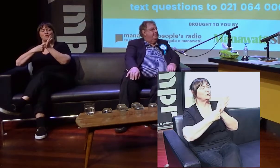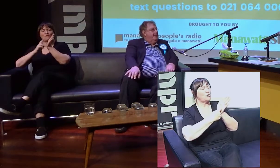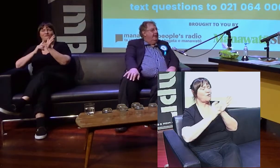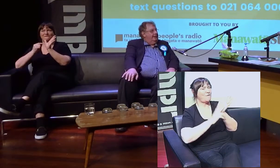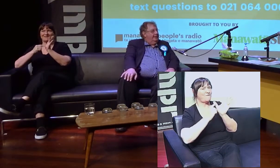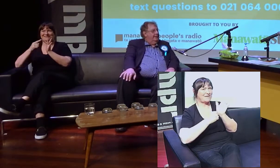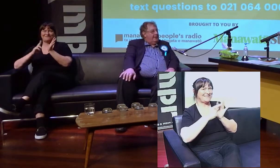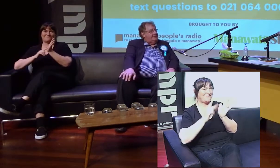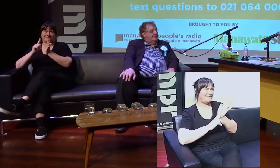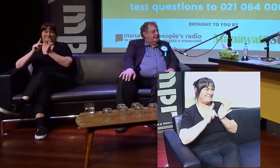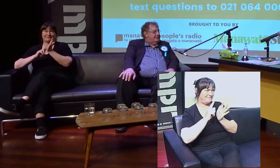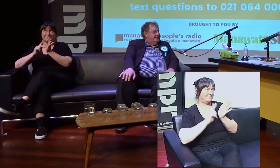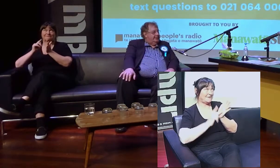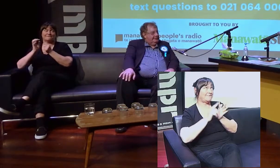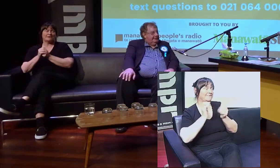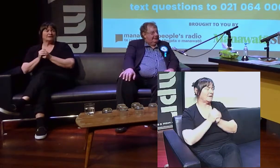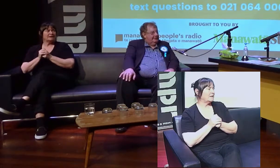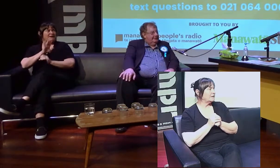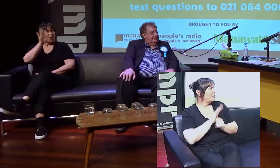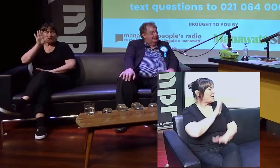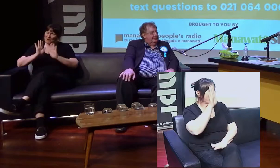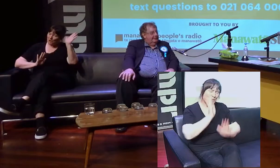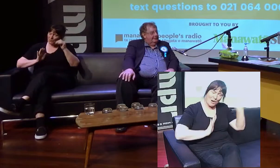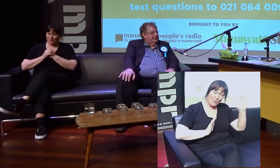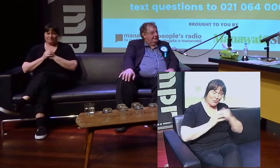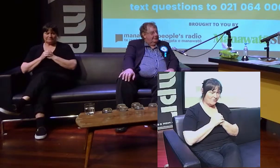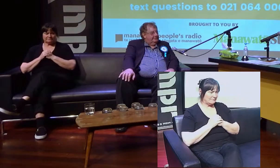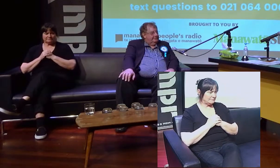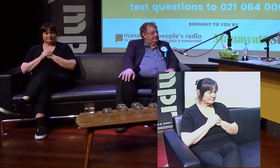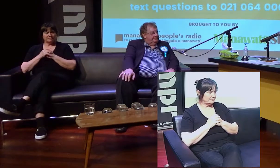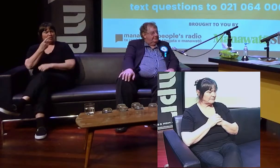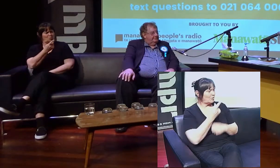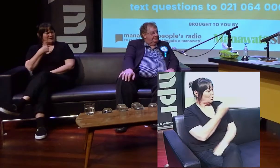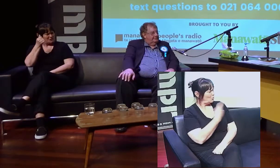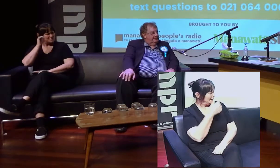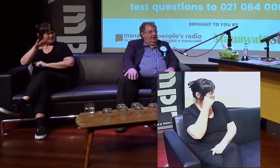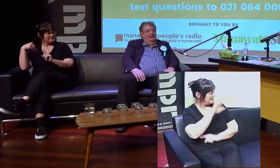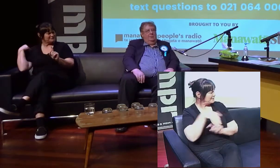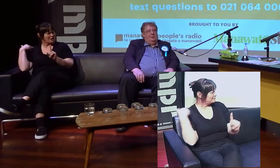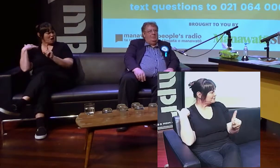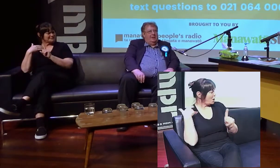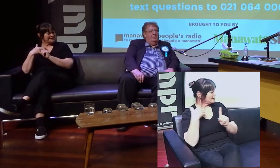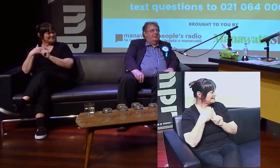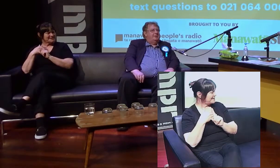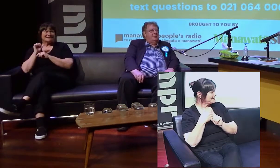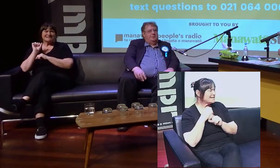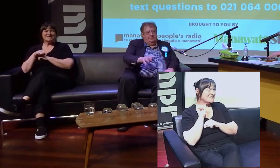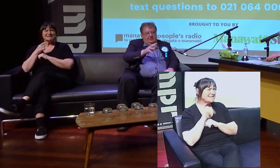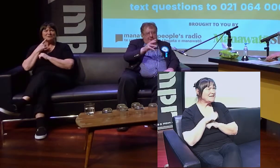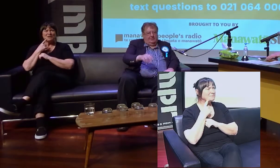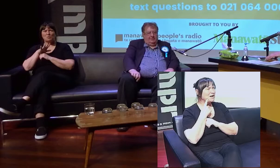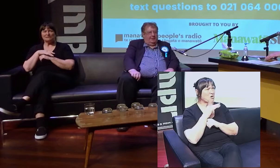Hello, David. Fraser, nice to see you. And you. You and I go back a little way, actually. Well, we do, but I thought we'd just